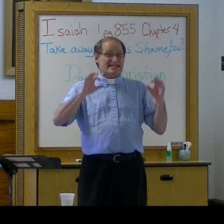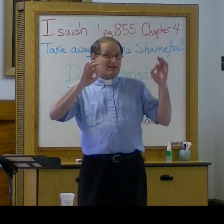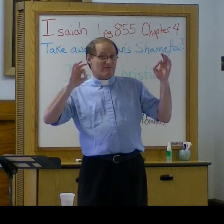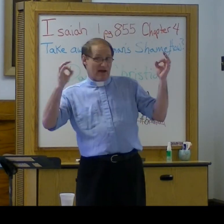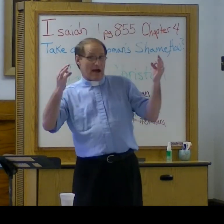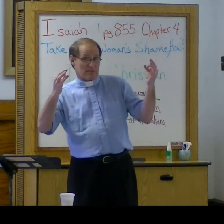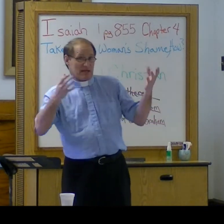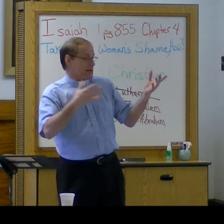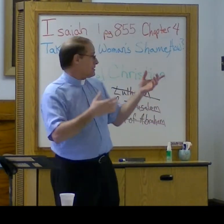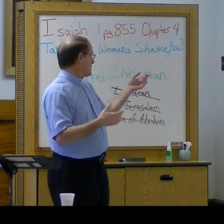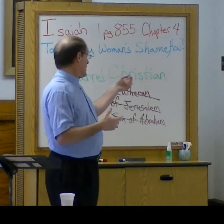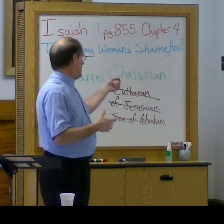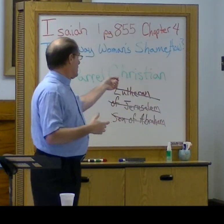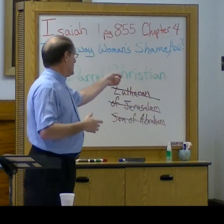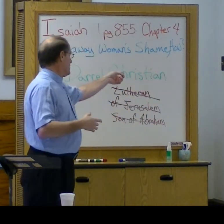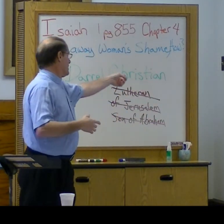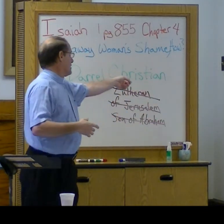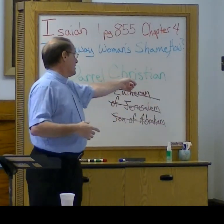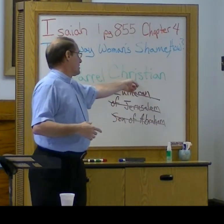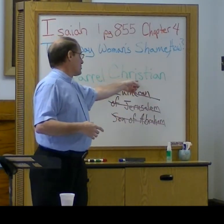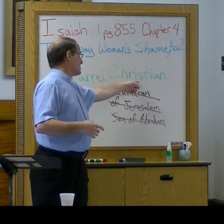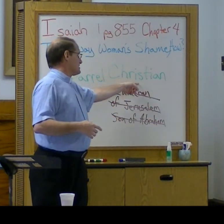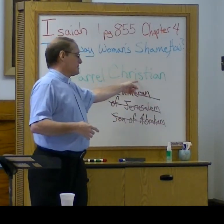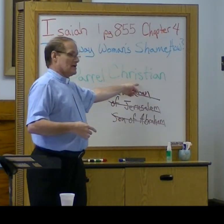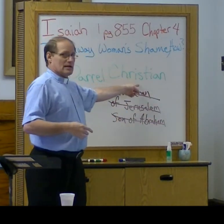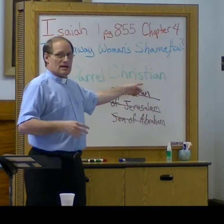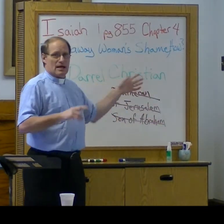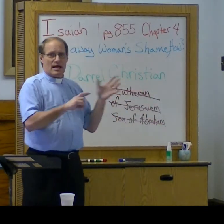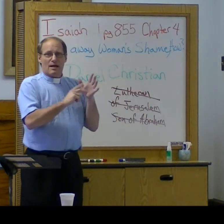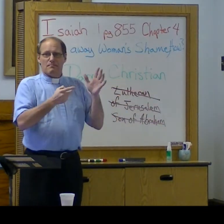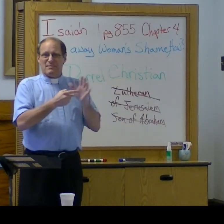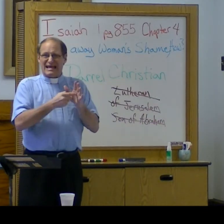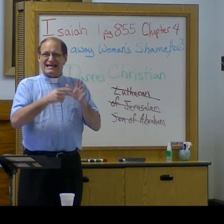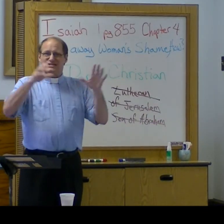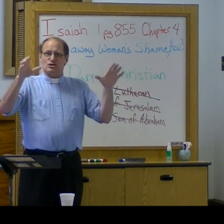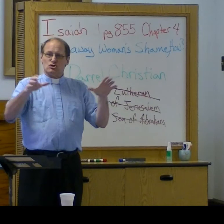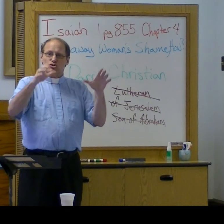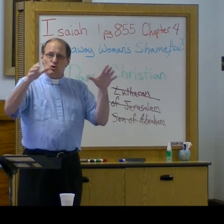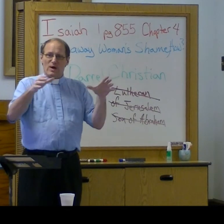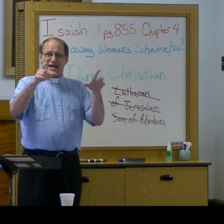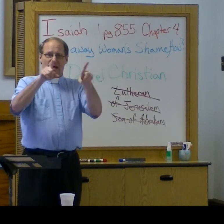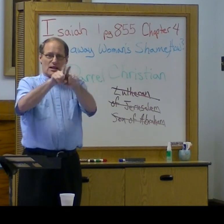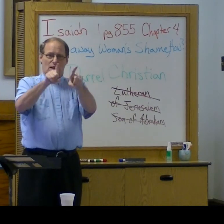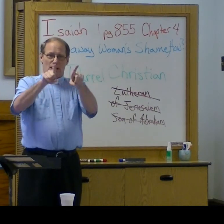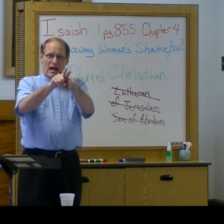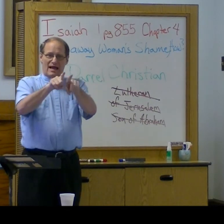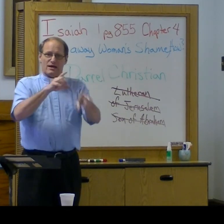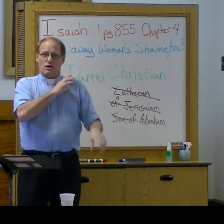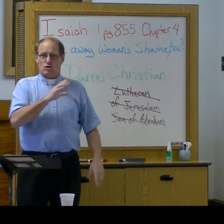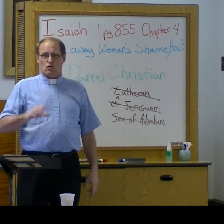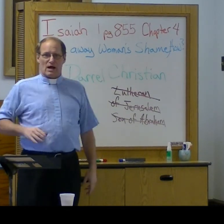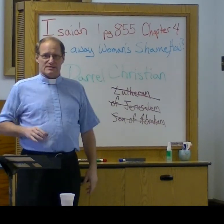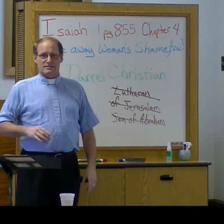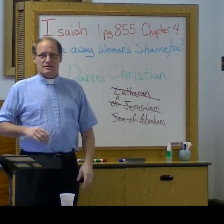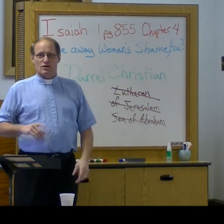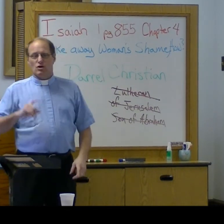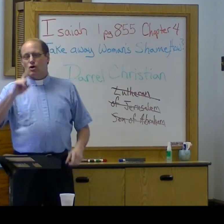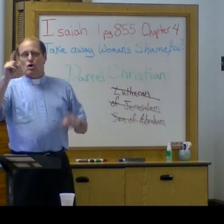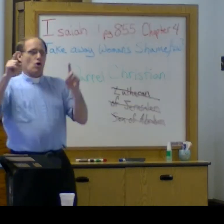Christian family. Okay? Christian means doing like Christ.